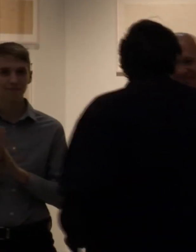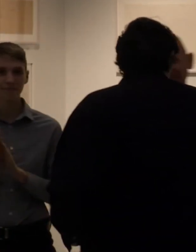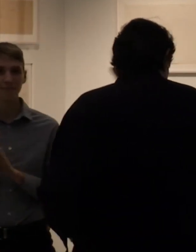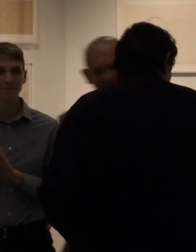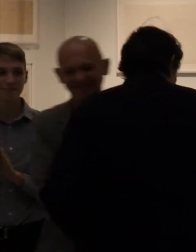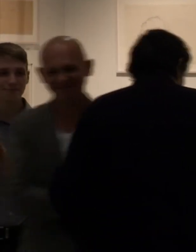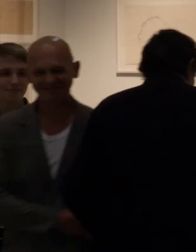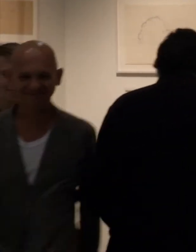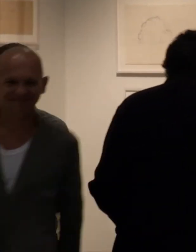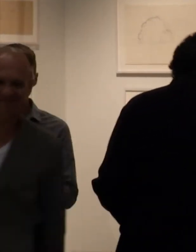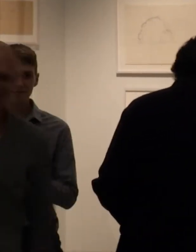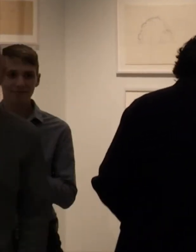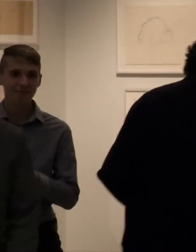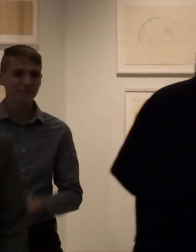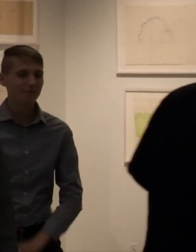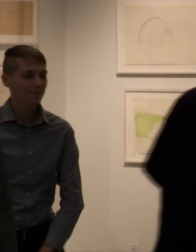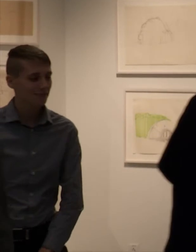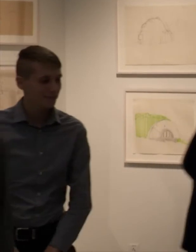Thank you.